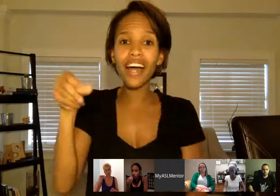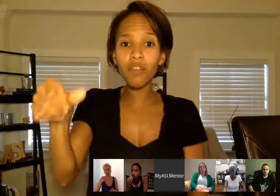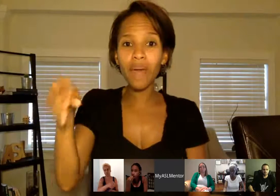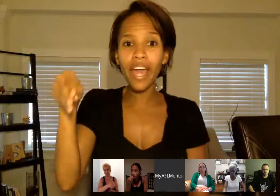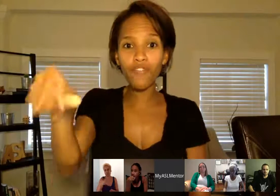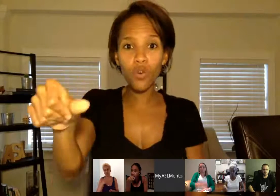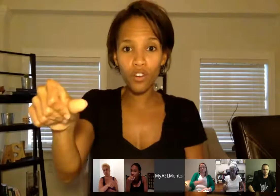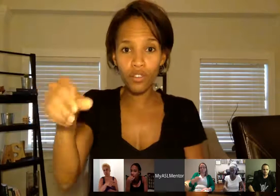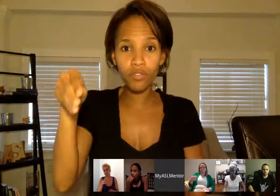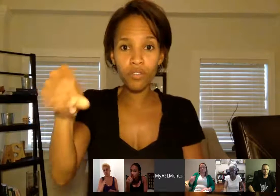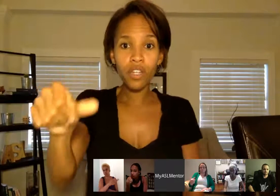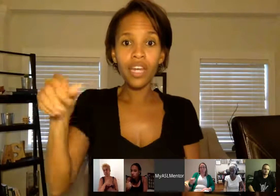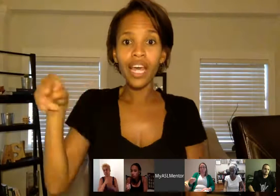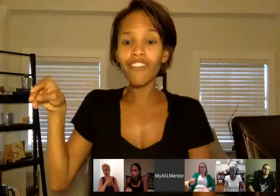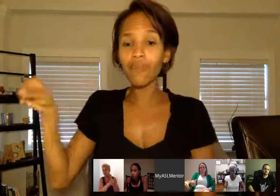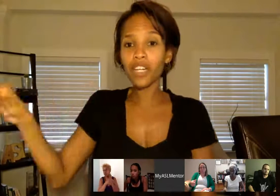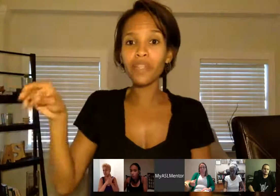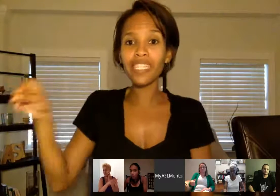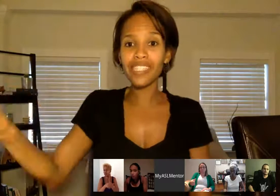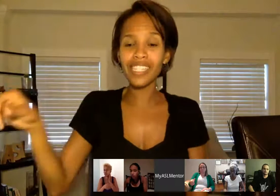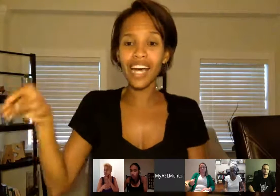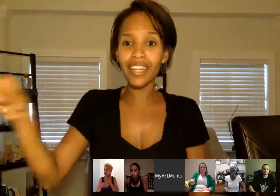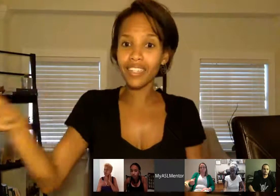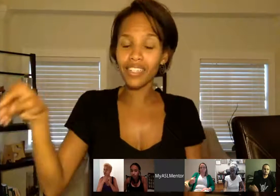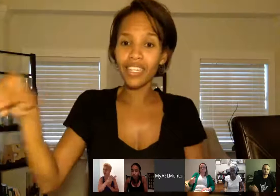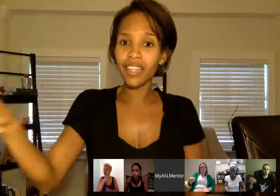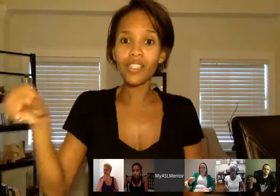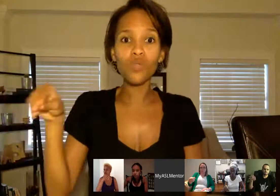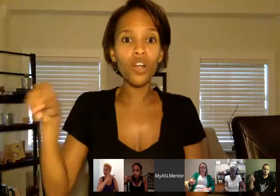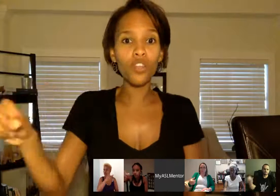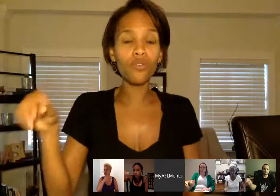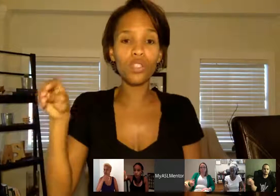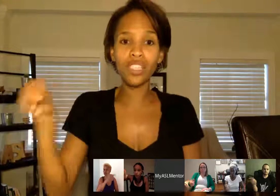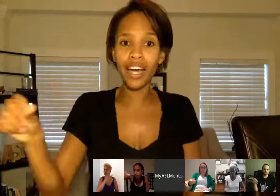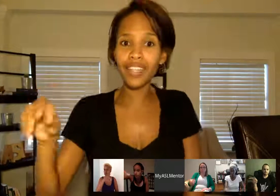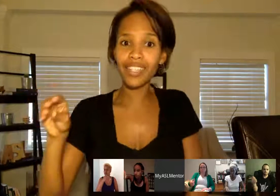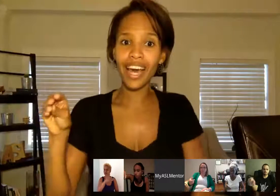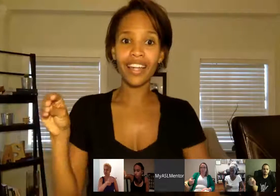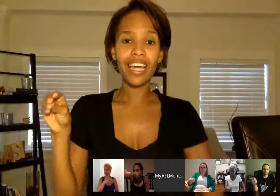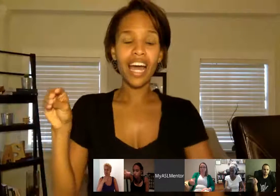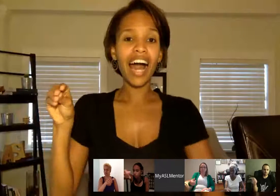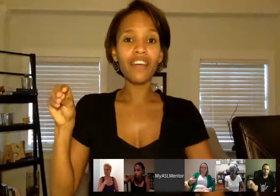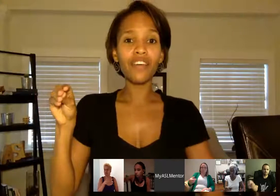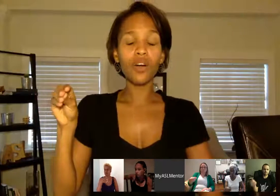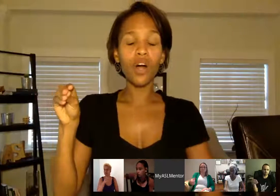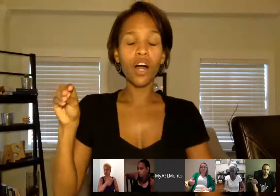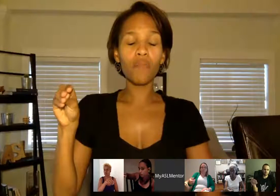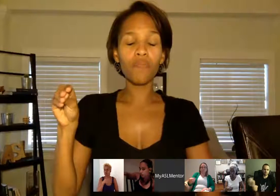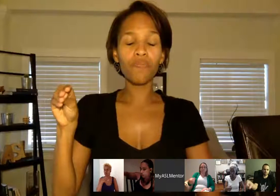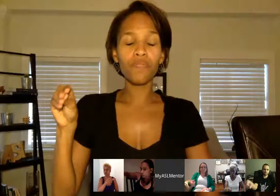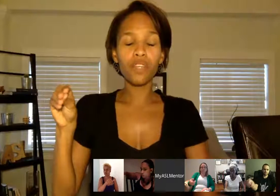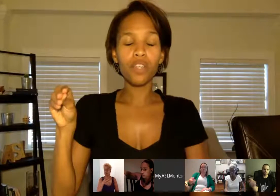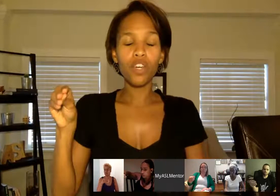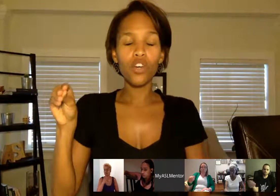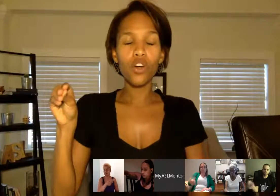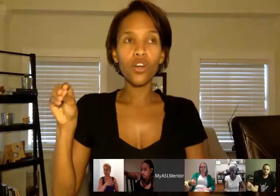this sign pay for, everybody please sign it. This is one of those signs that I